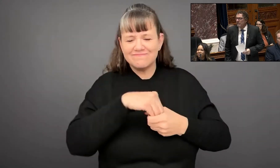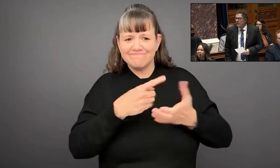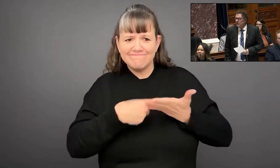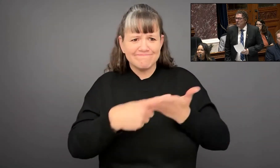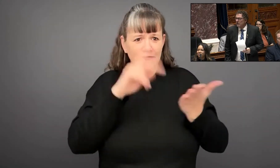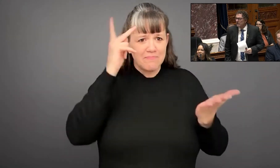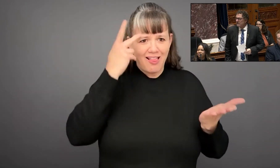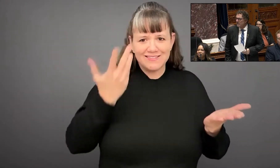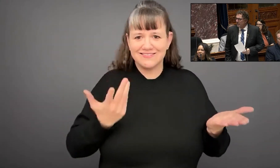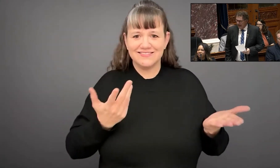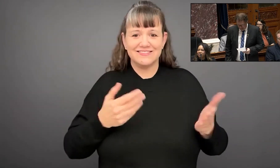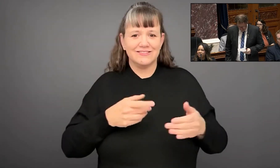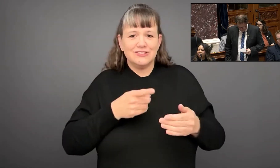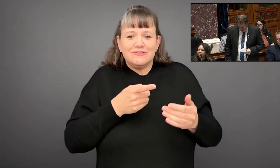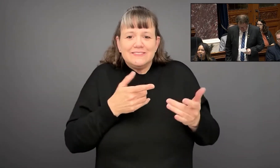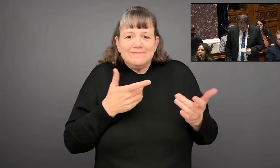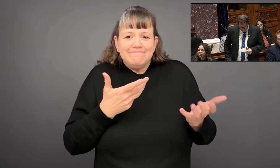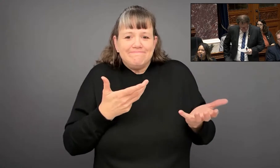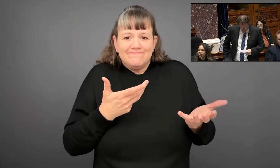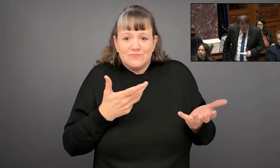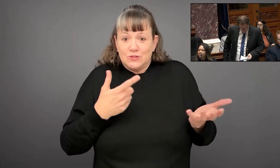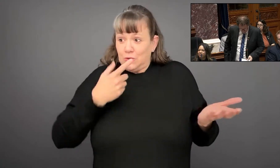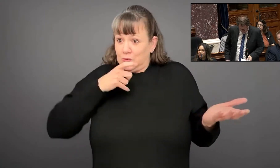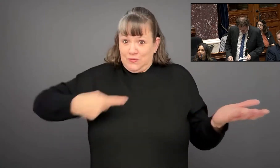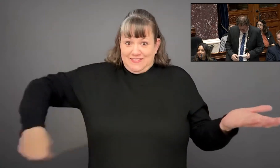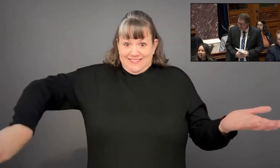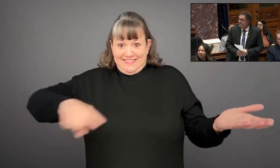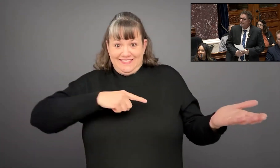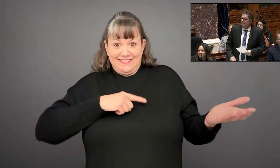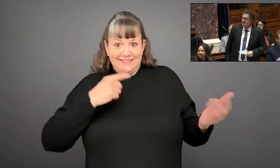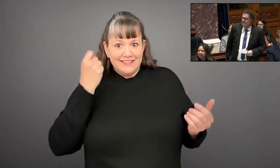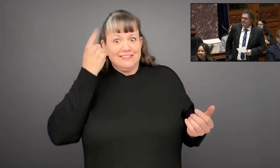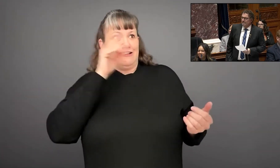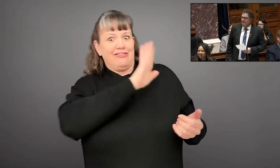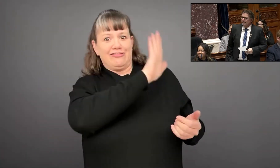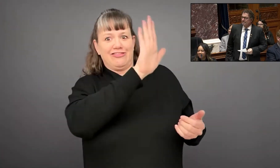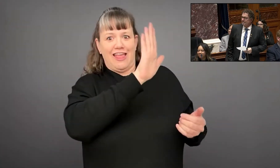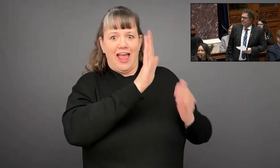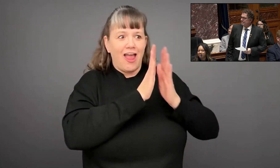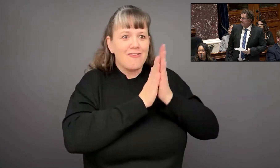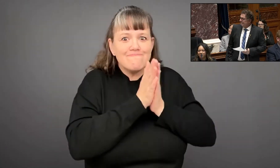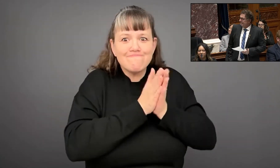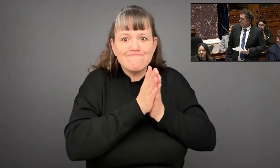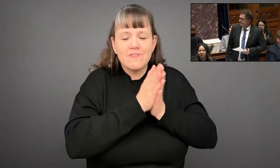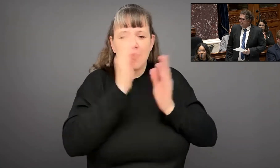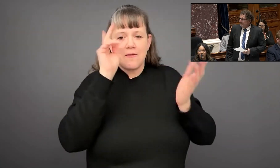us, members who are sympathetic to that cause, make them feel most welcome.